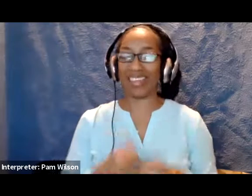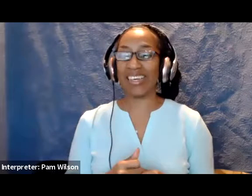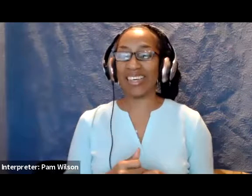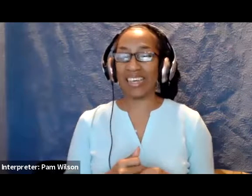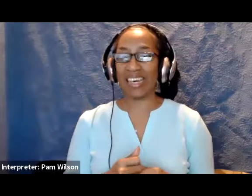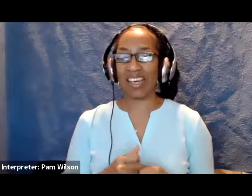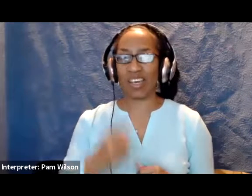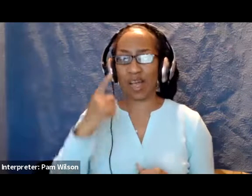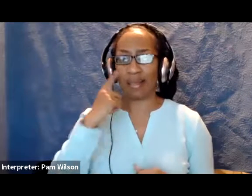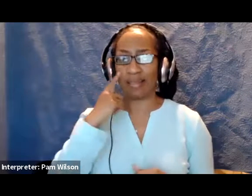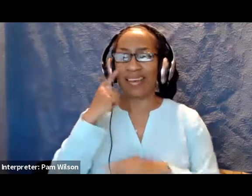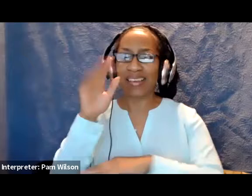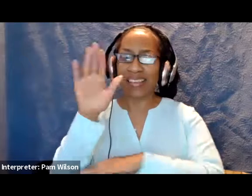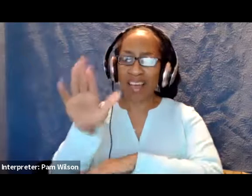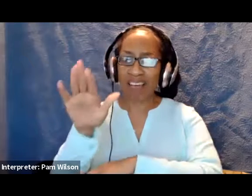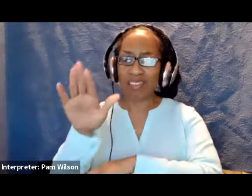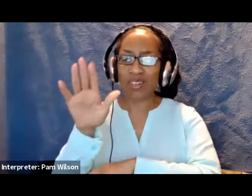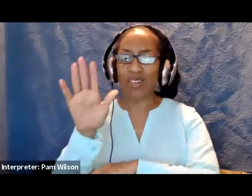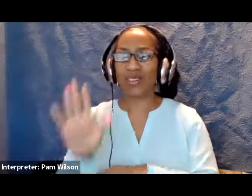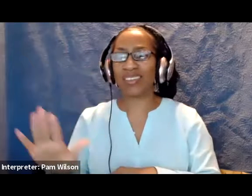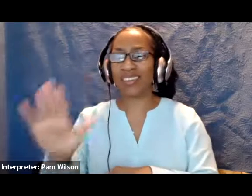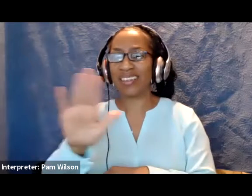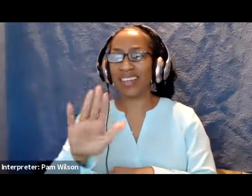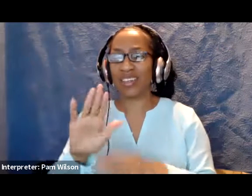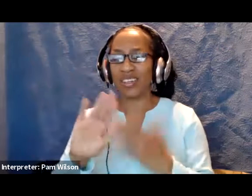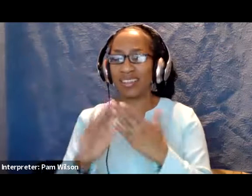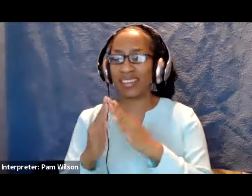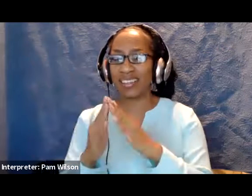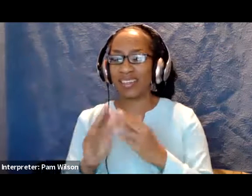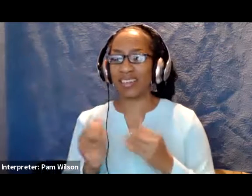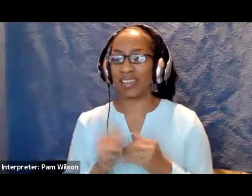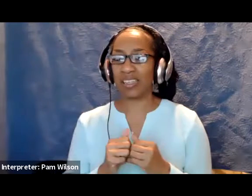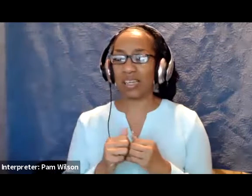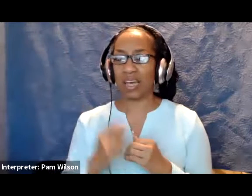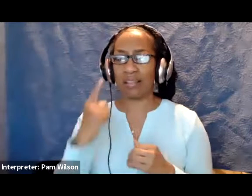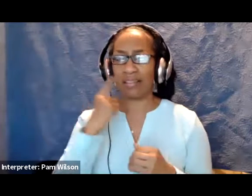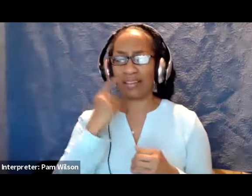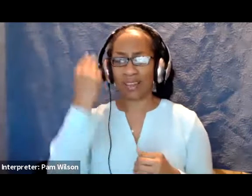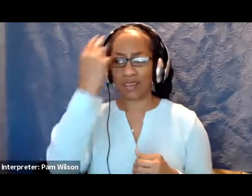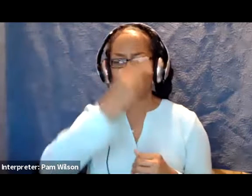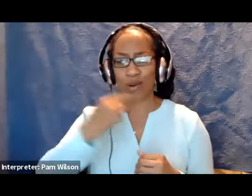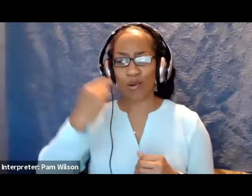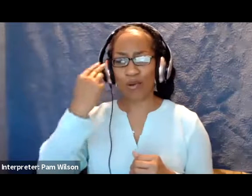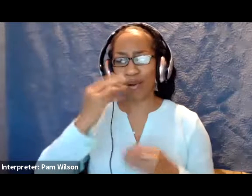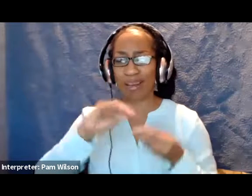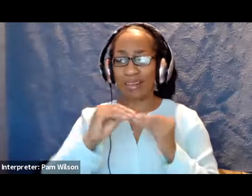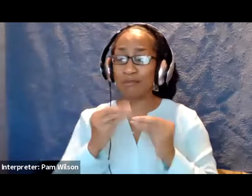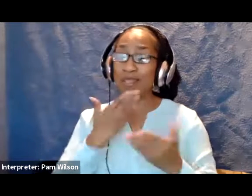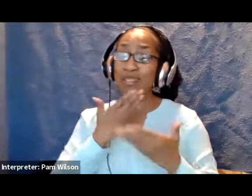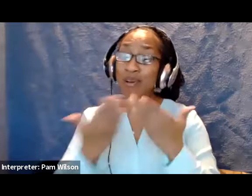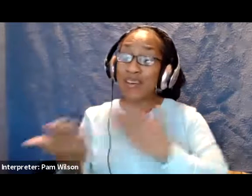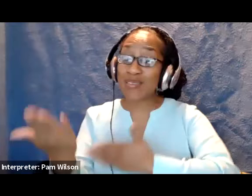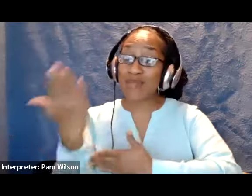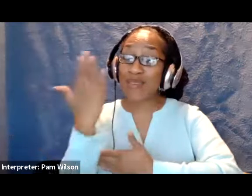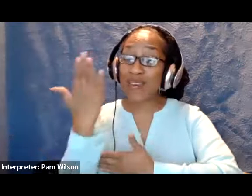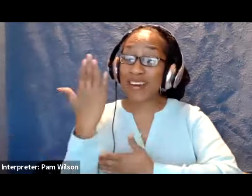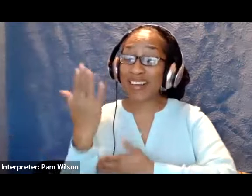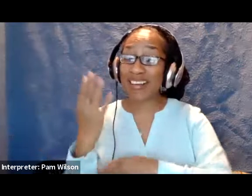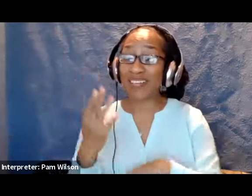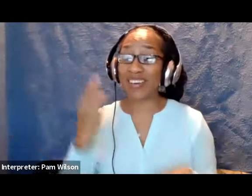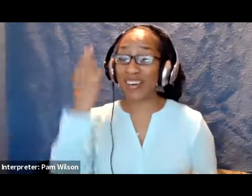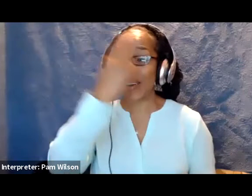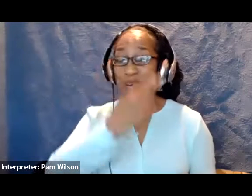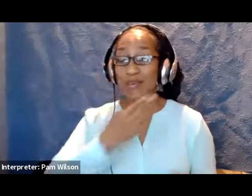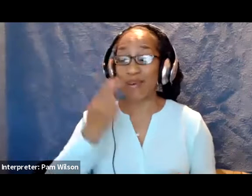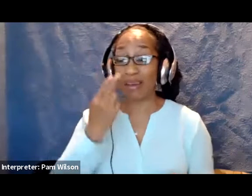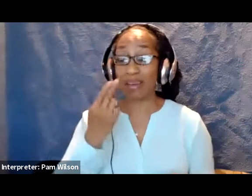it's afternoon where most of you are. I think there might be a Hawaii number, so good morning if you're in Hawaii and good afternoon